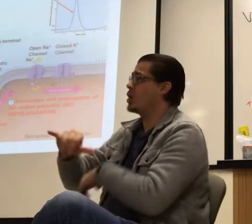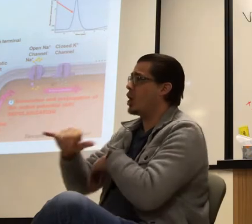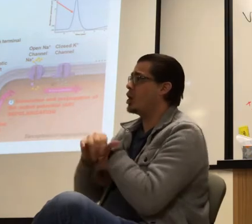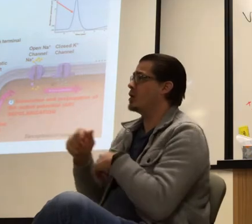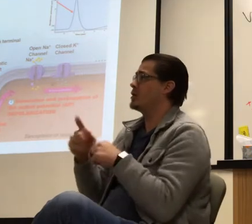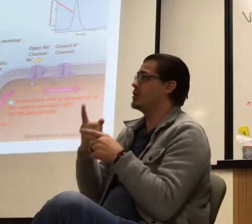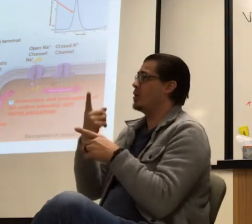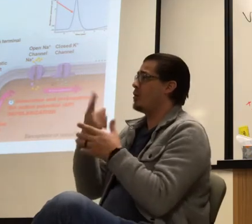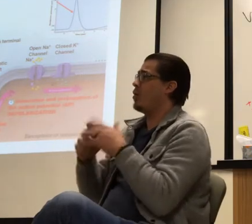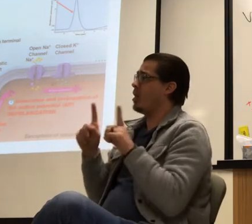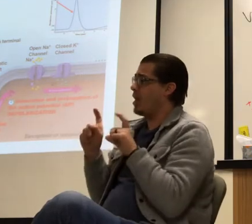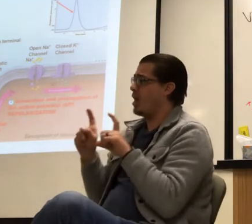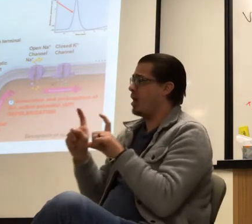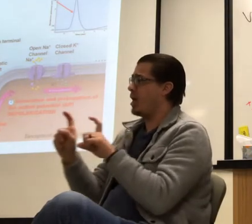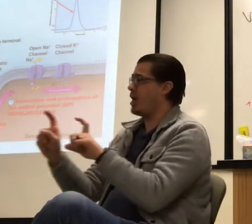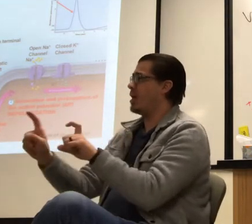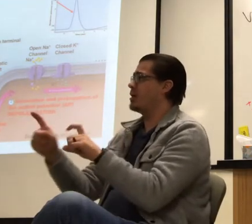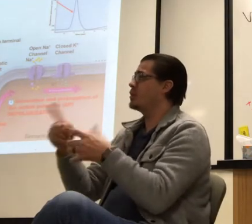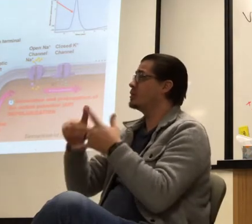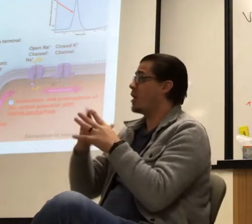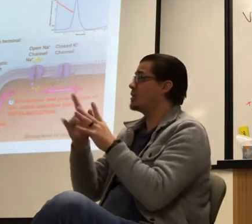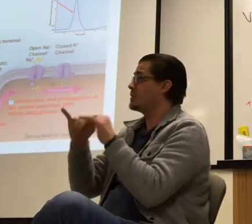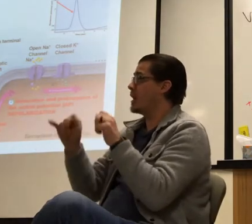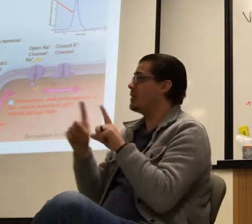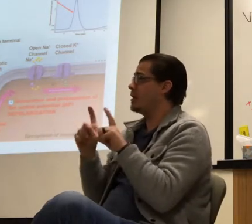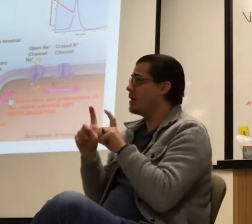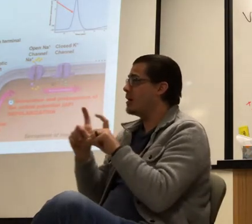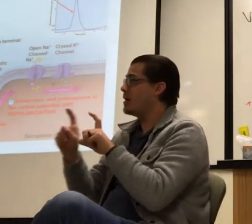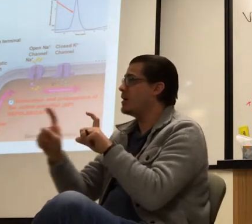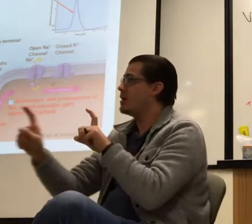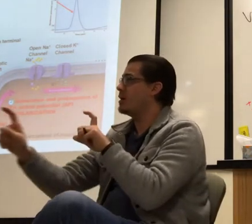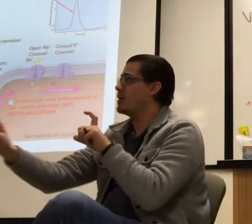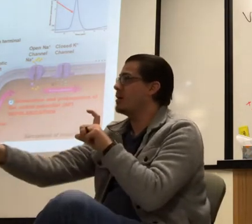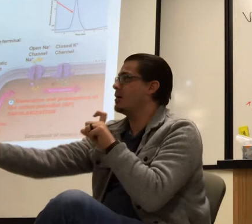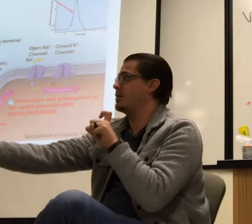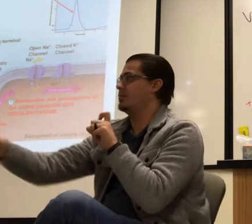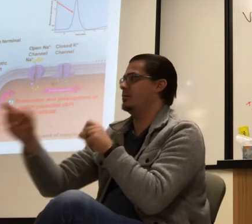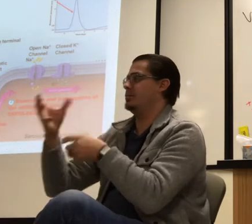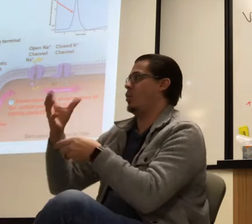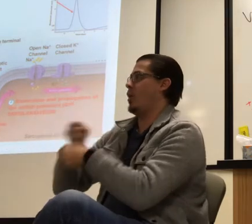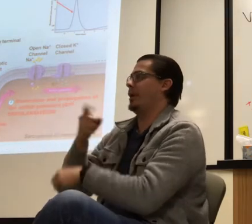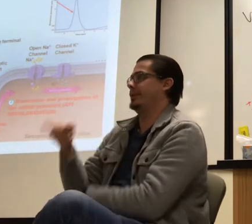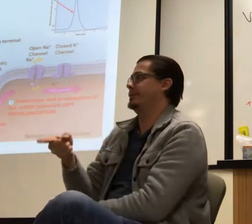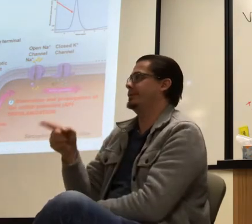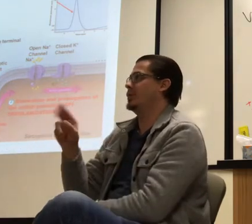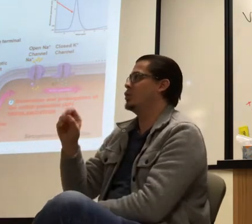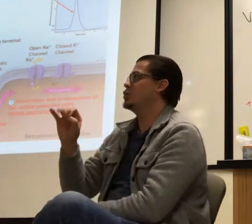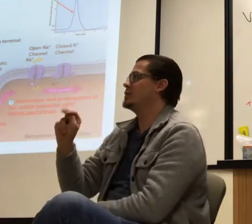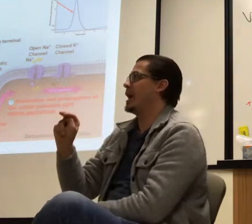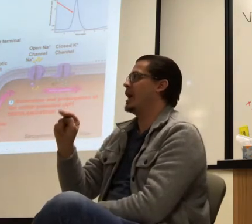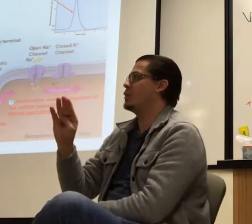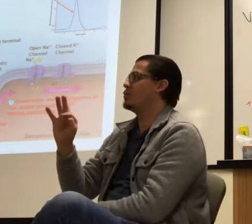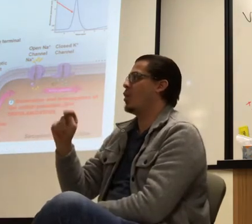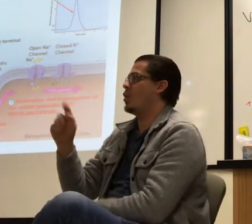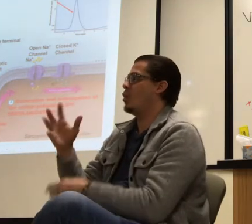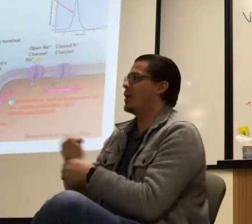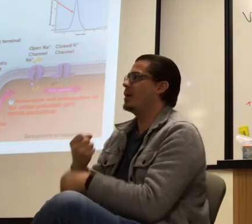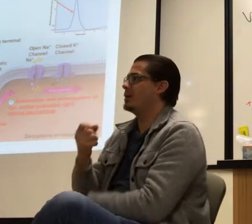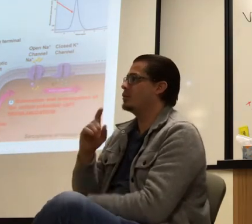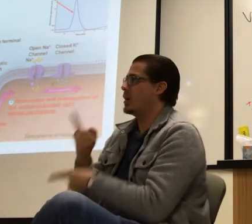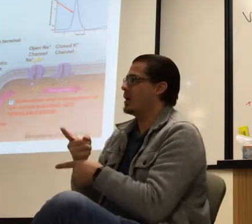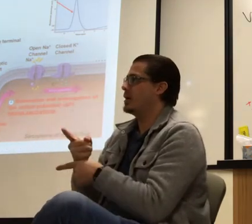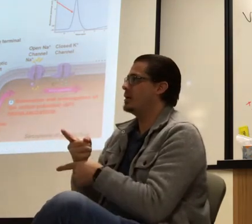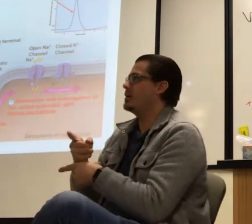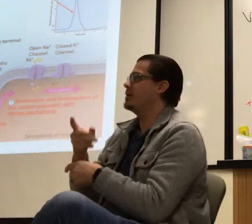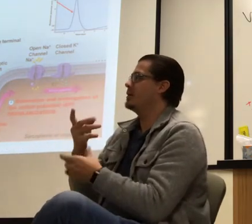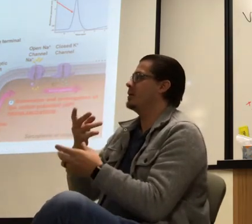and we start at the same time, but who's gonna finish first? Him, by a long shot, okay? So, you know, they both